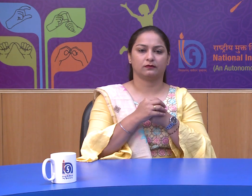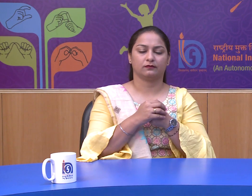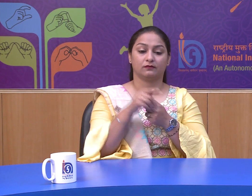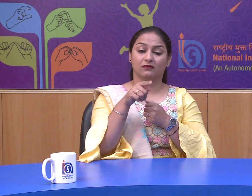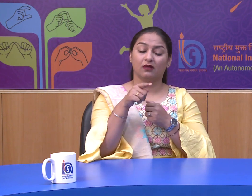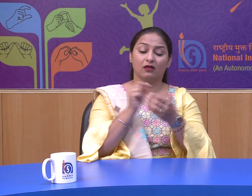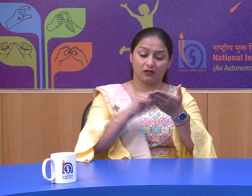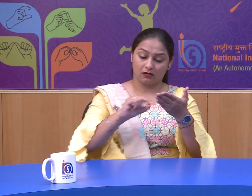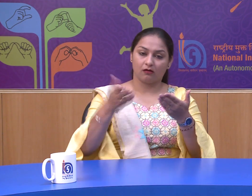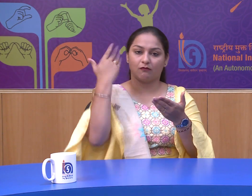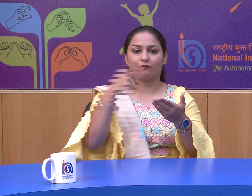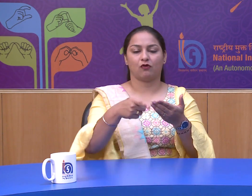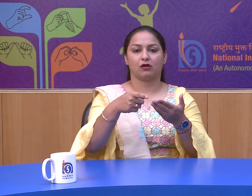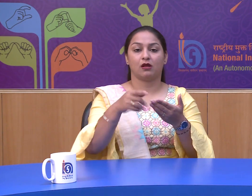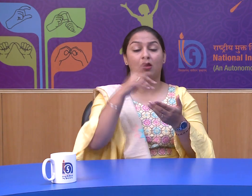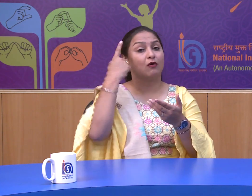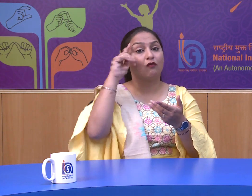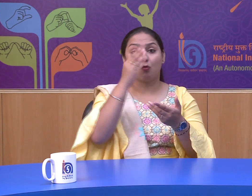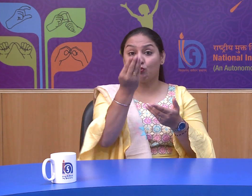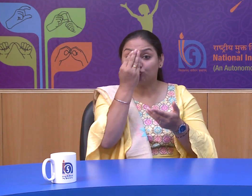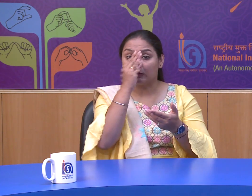in Mauryan Empire,